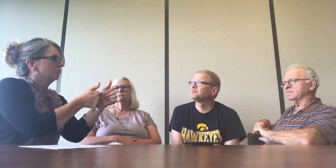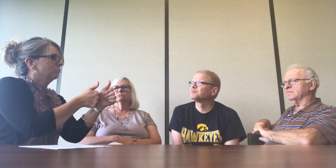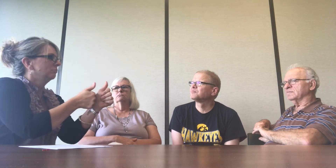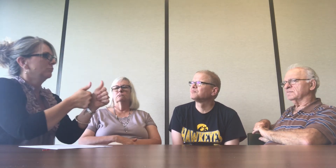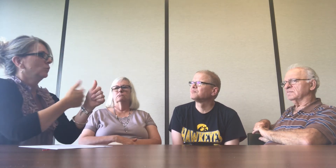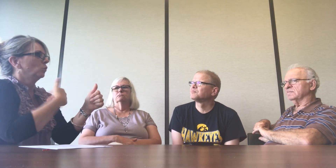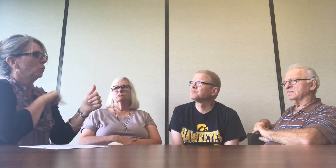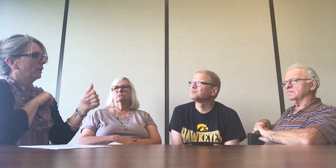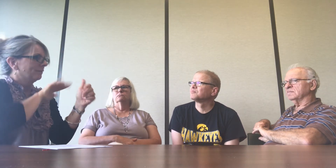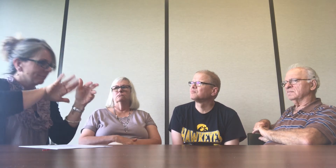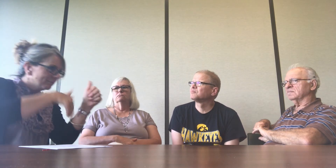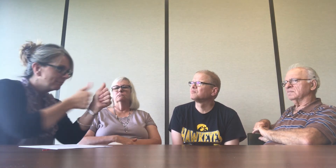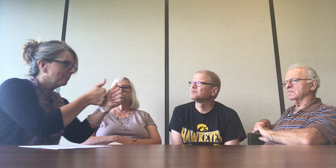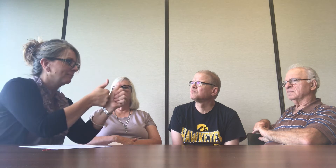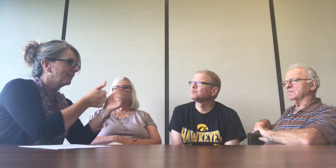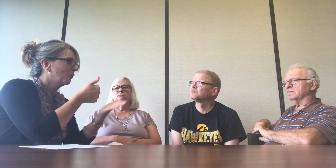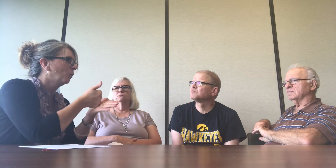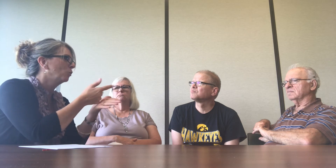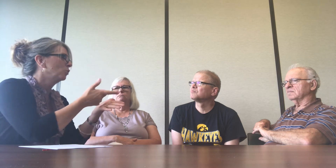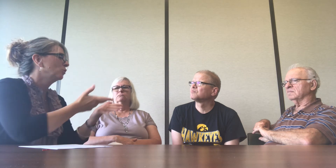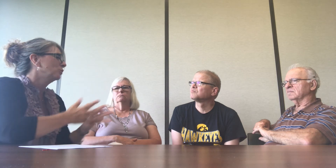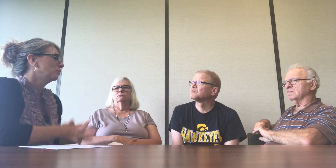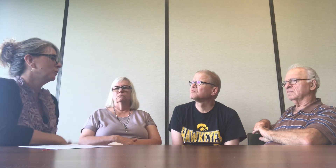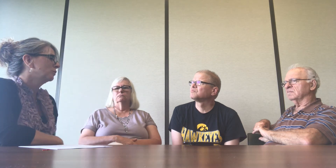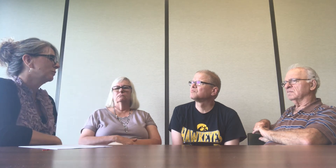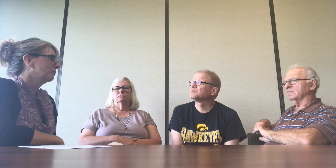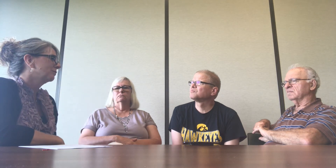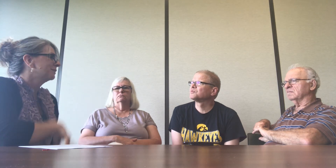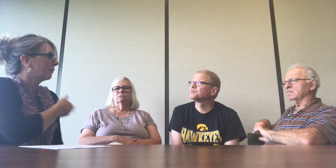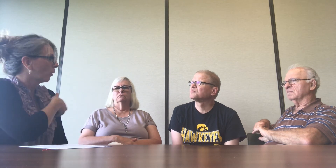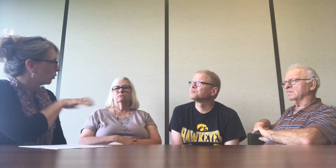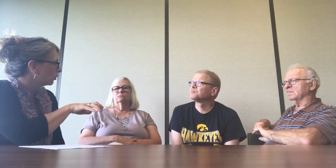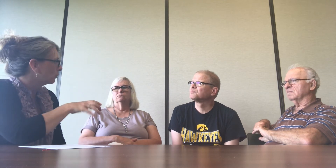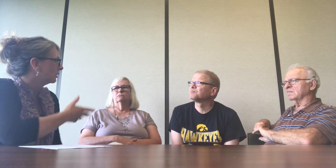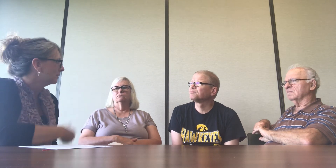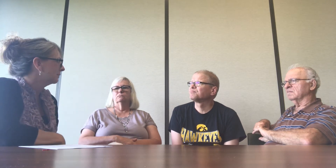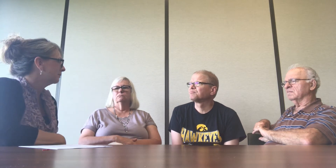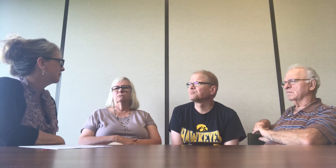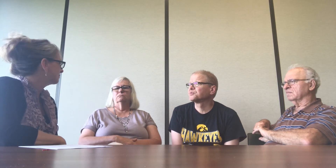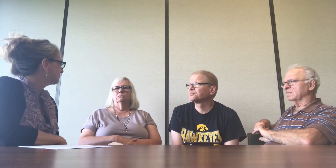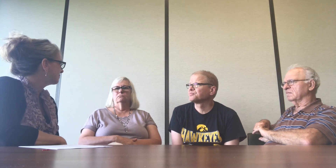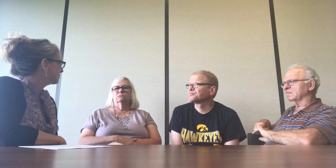job, to come along beside you and help you and to empower.